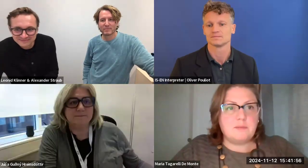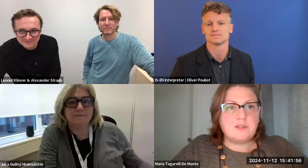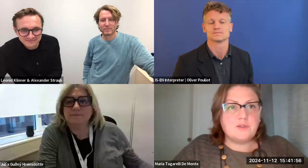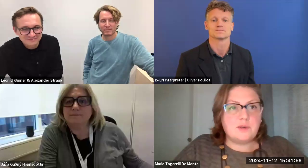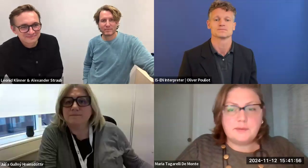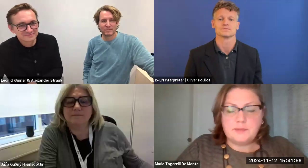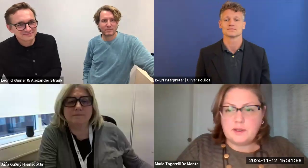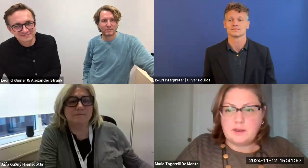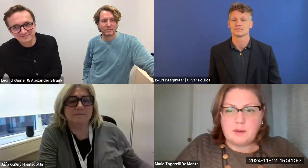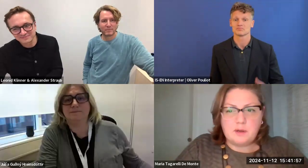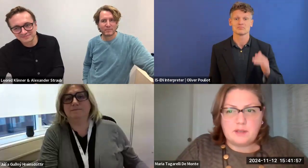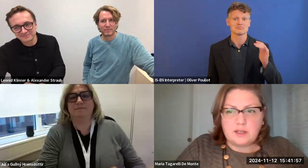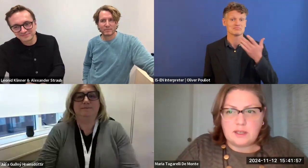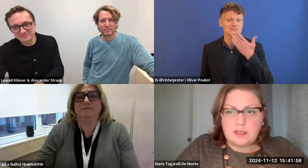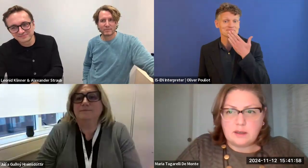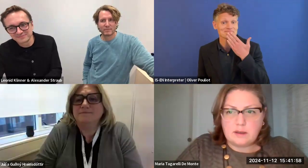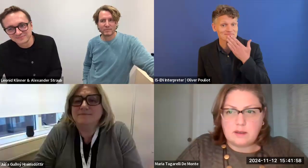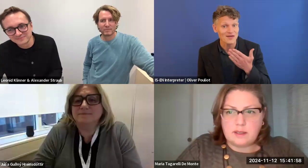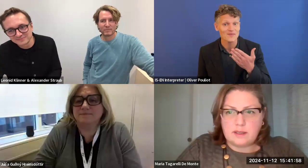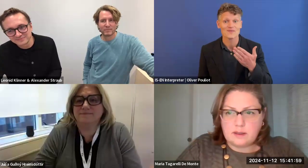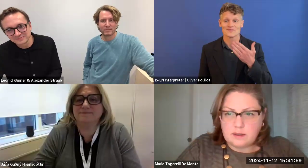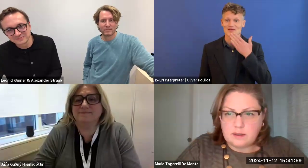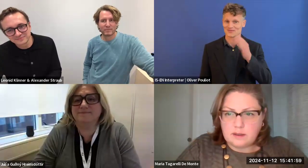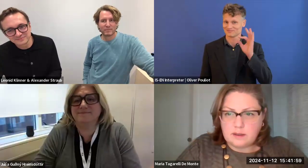Thank you very much, Julia. I will leave a link.